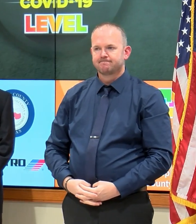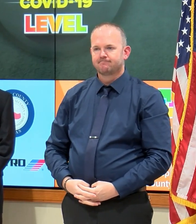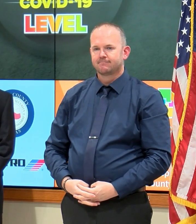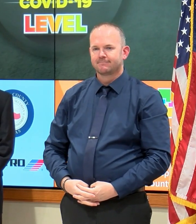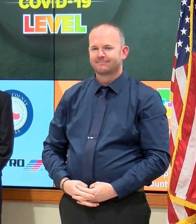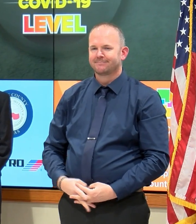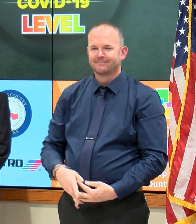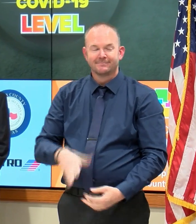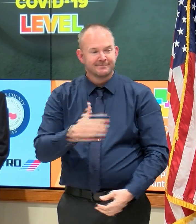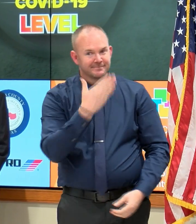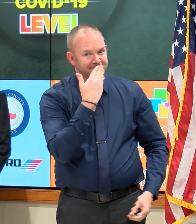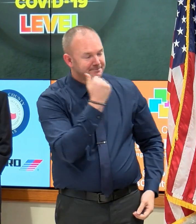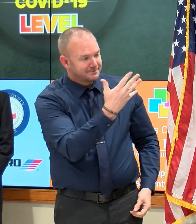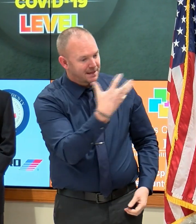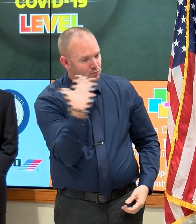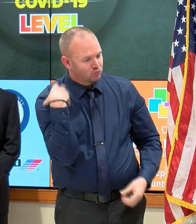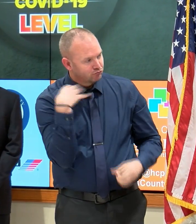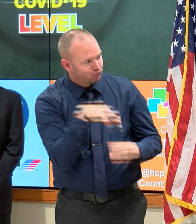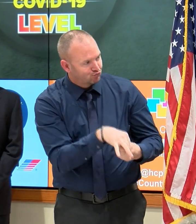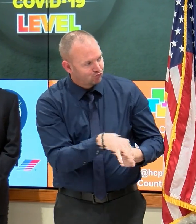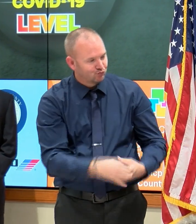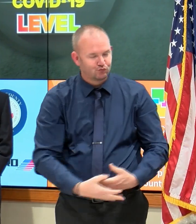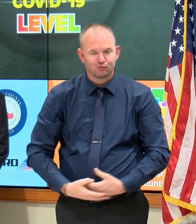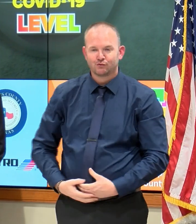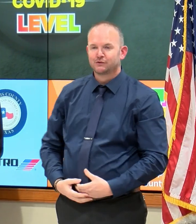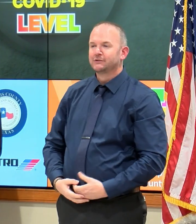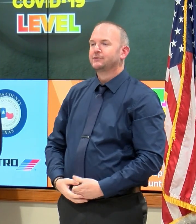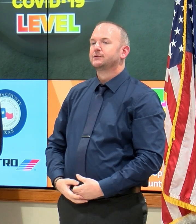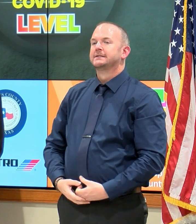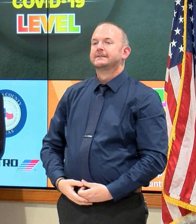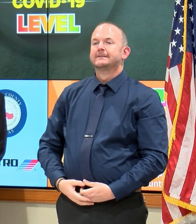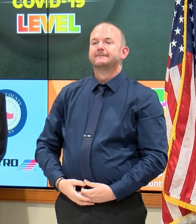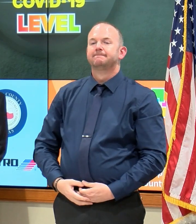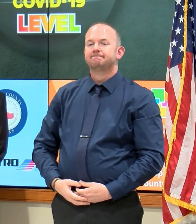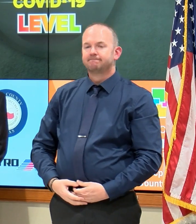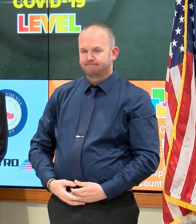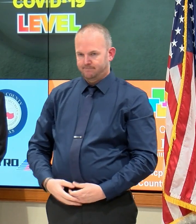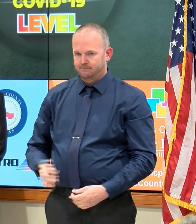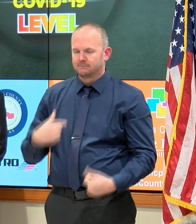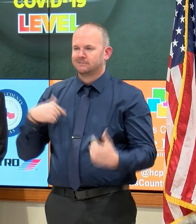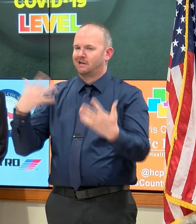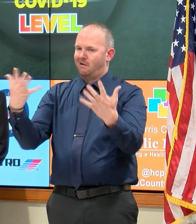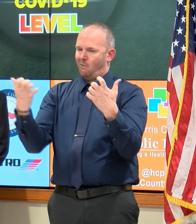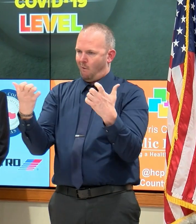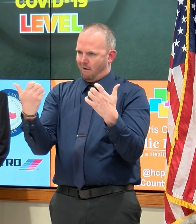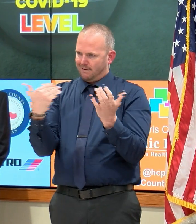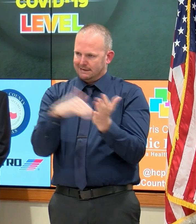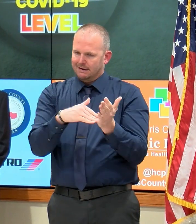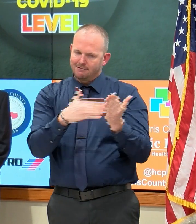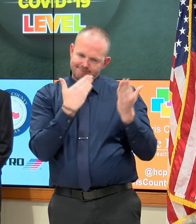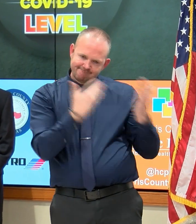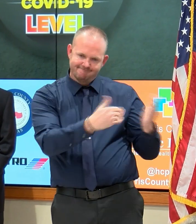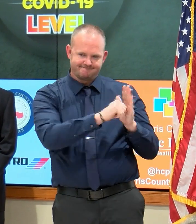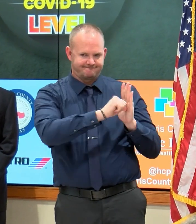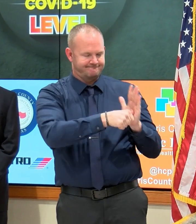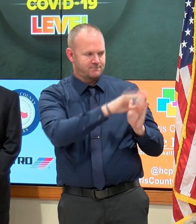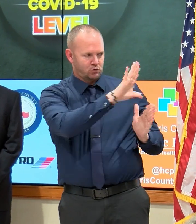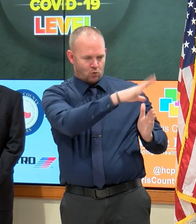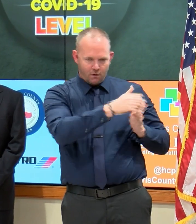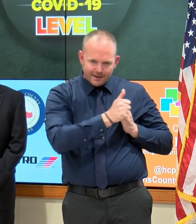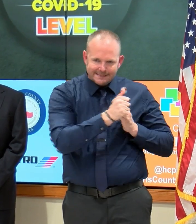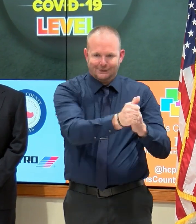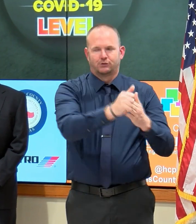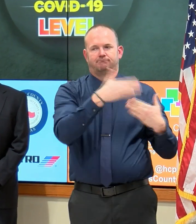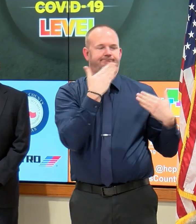Thank you, Judge, and it's good to be with you today. And certainly want to thank you for your leadership throughout